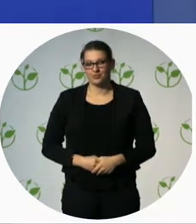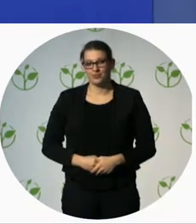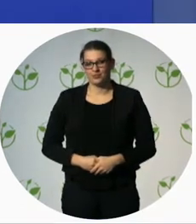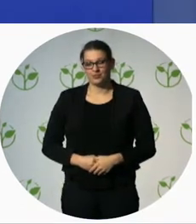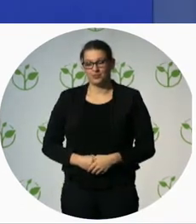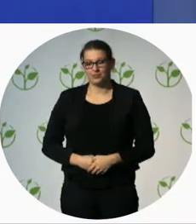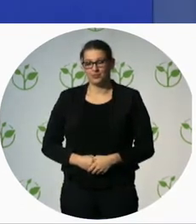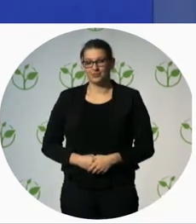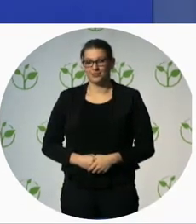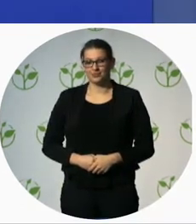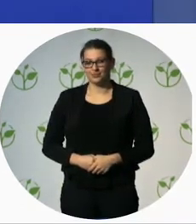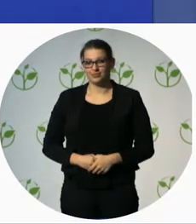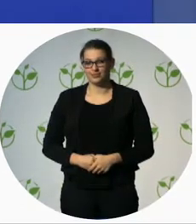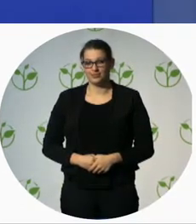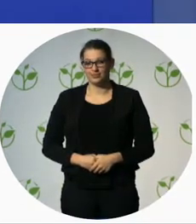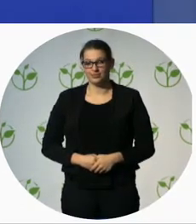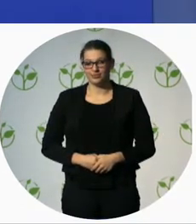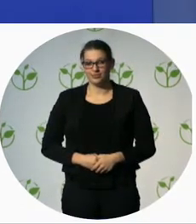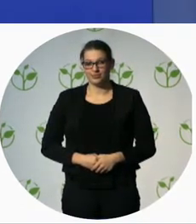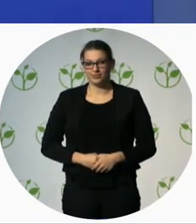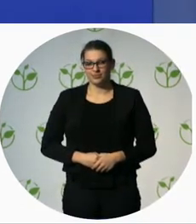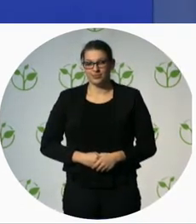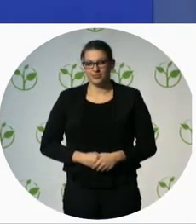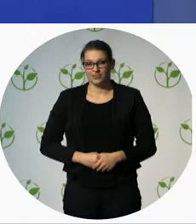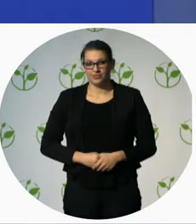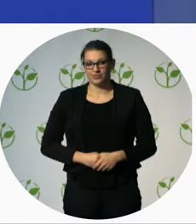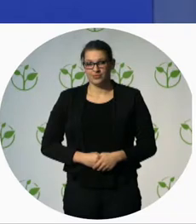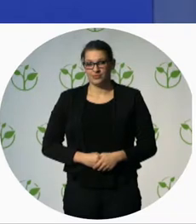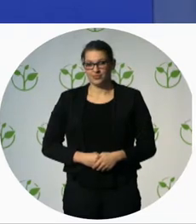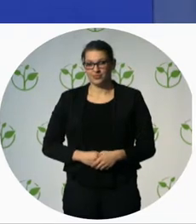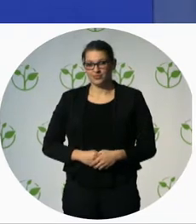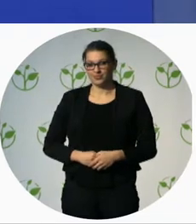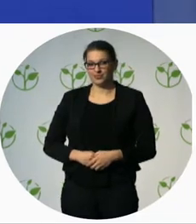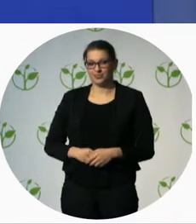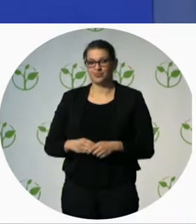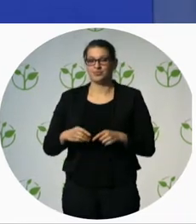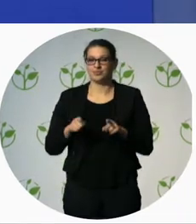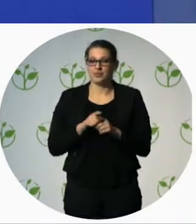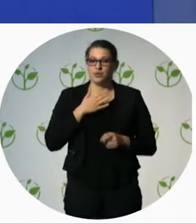I want to share with you the path to arrive to that legislation.